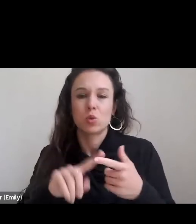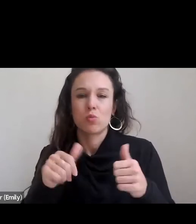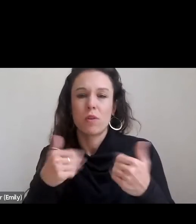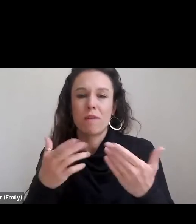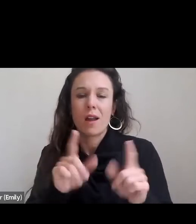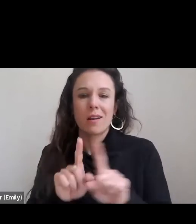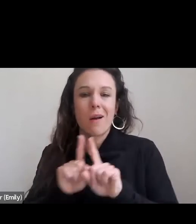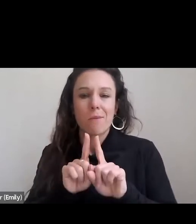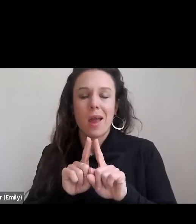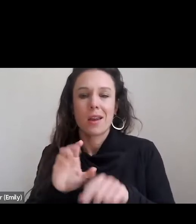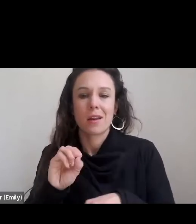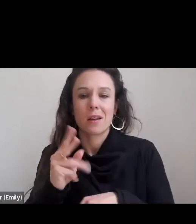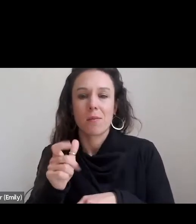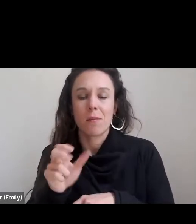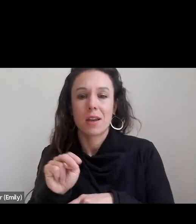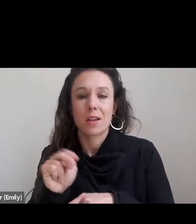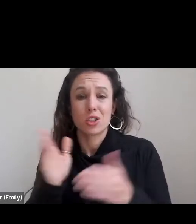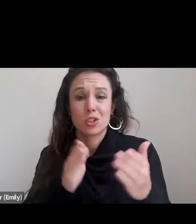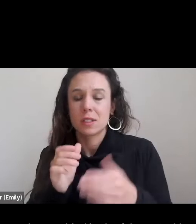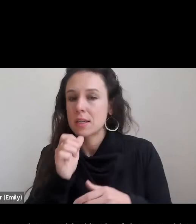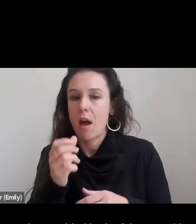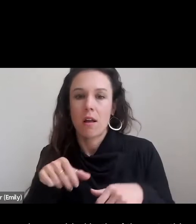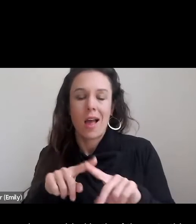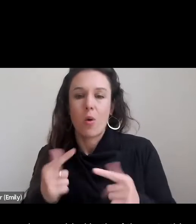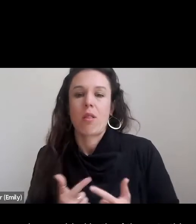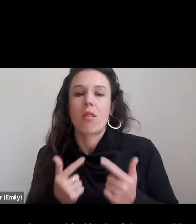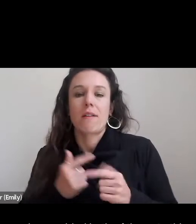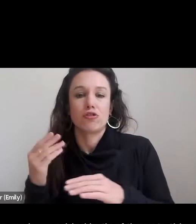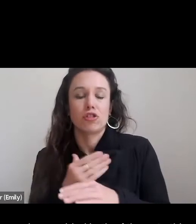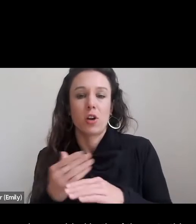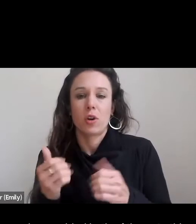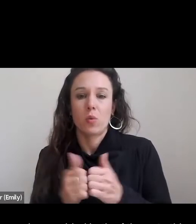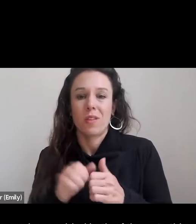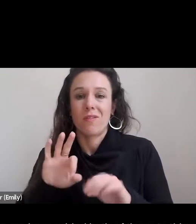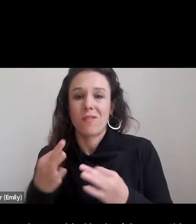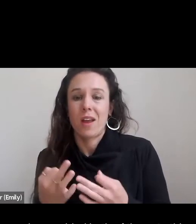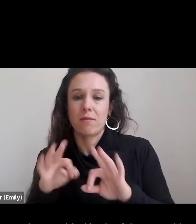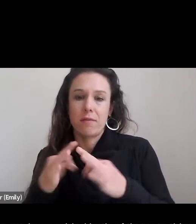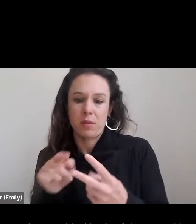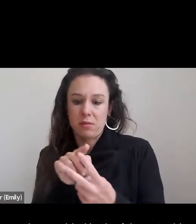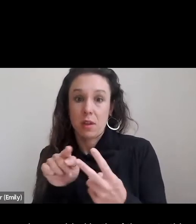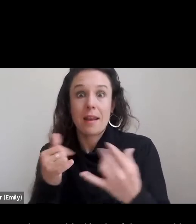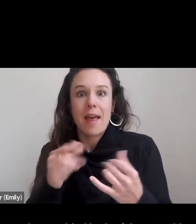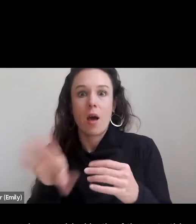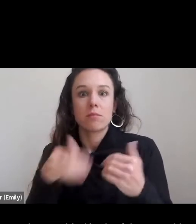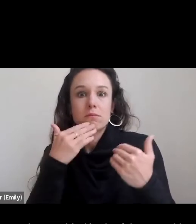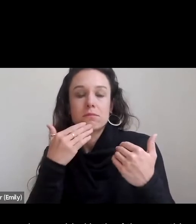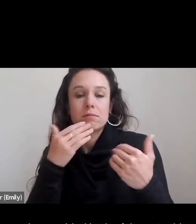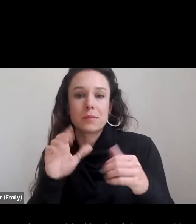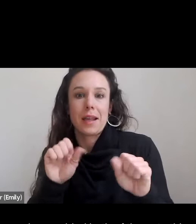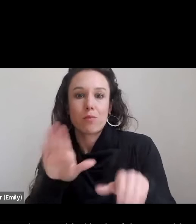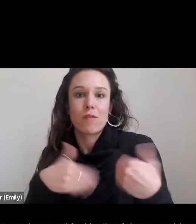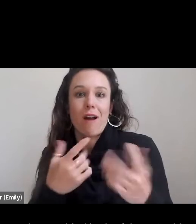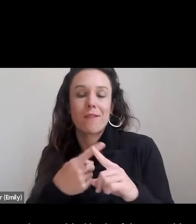not allow life sharing by families. So we have added both of those to things that relatives can provide. And during the pandemic,